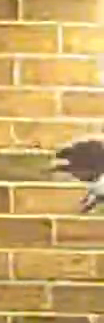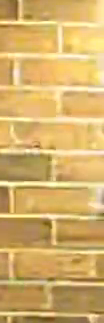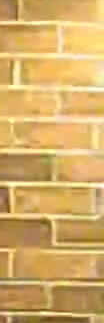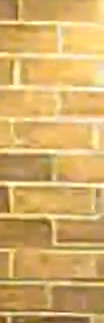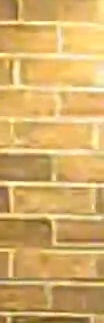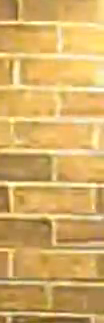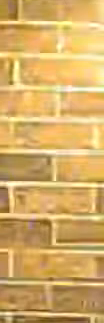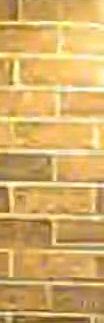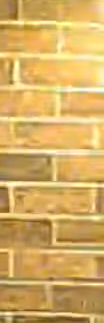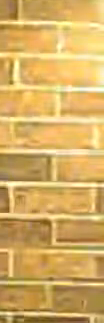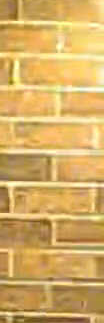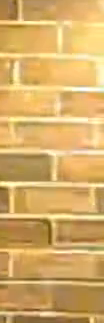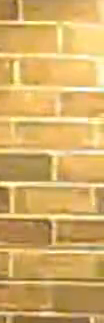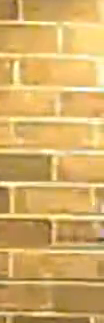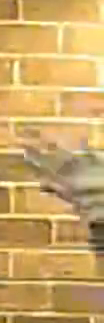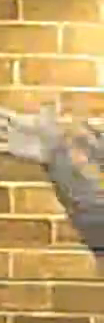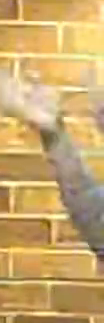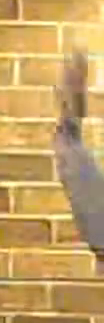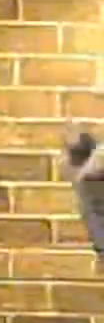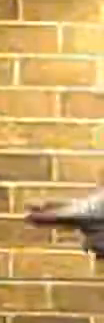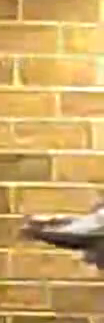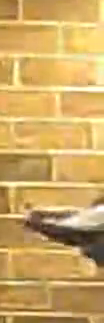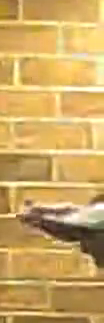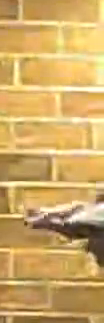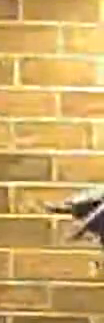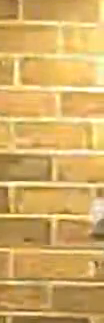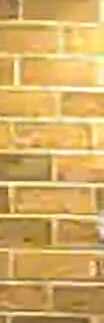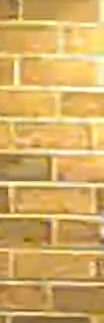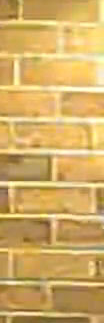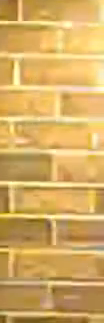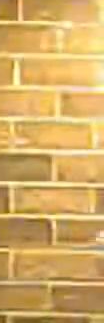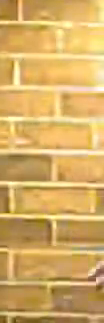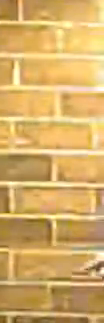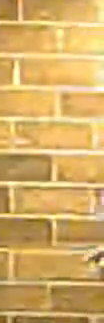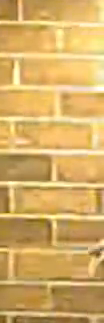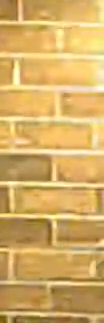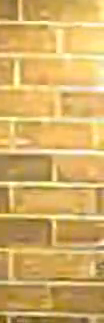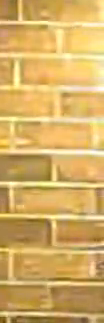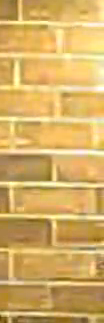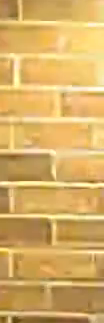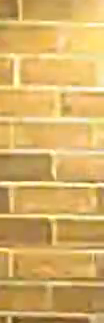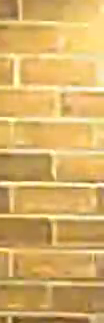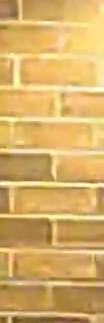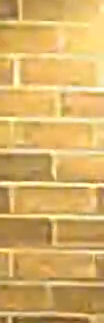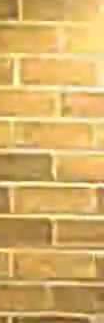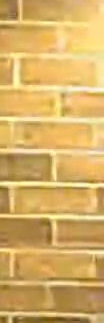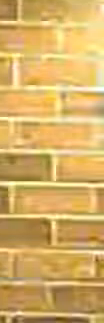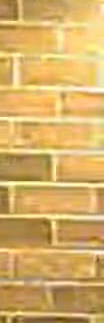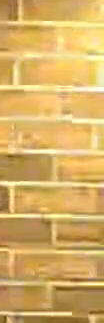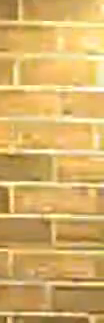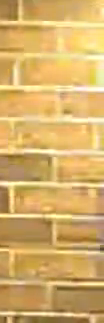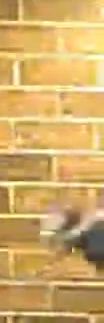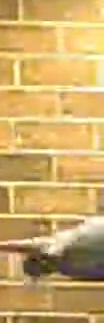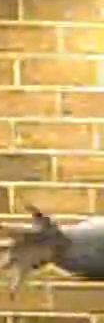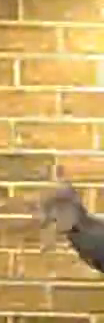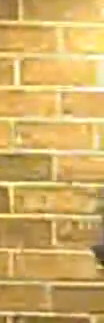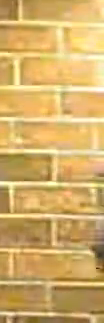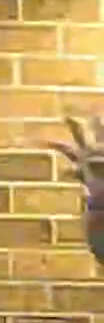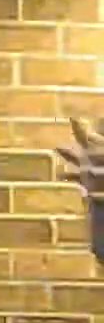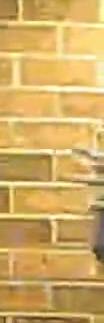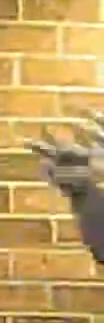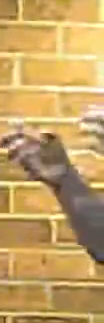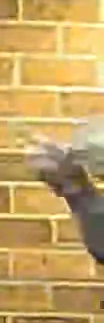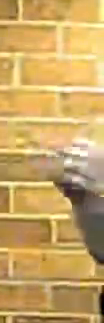all. And I asked who was going to respond to Wallasey, and you said